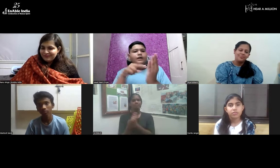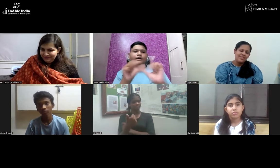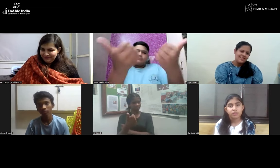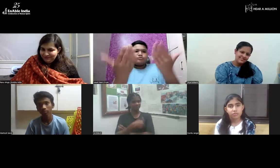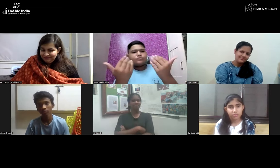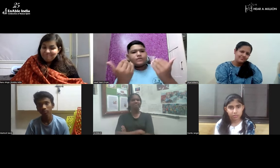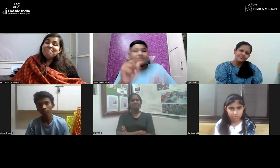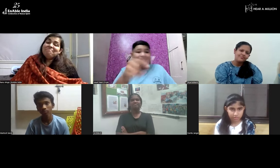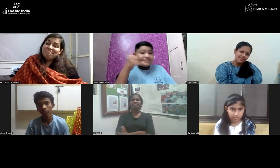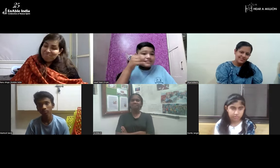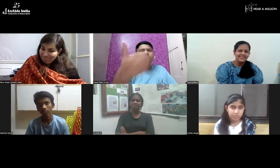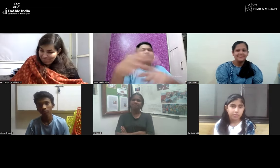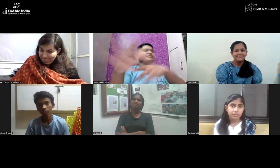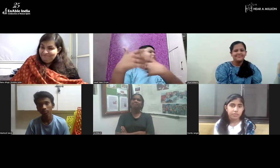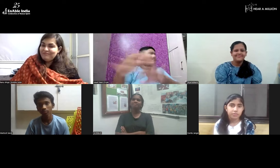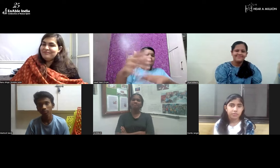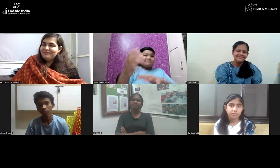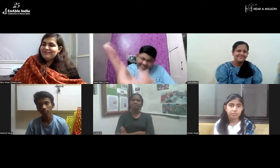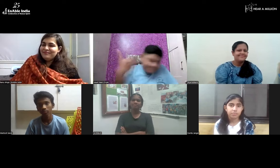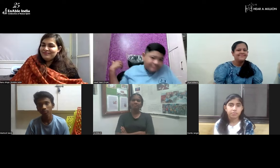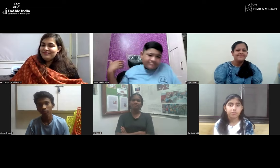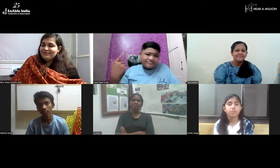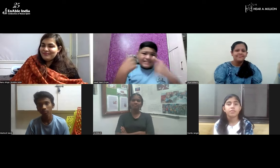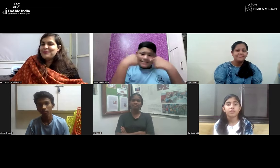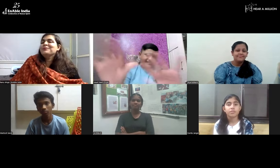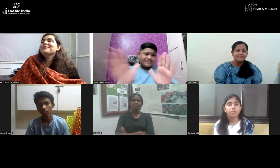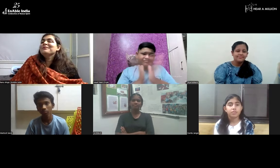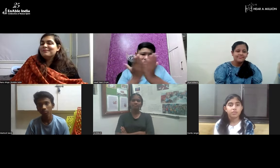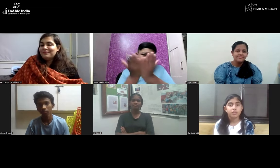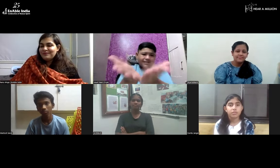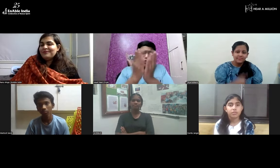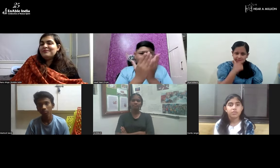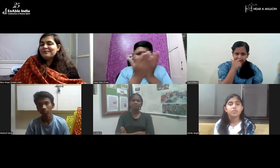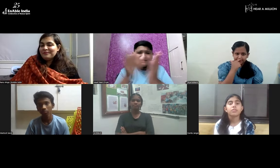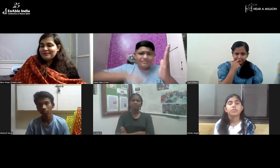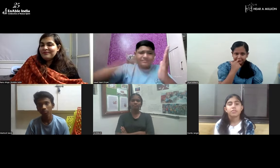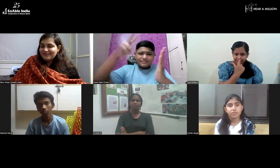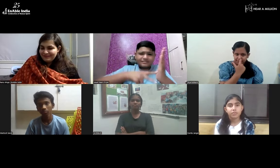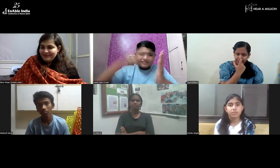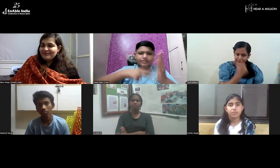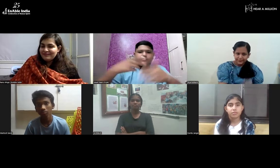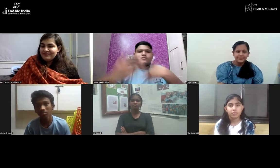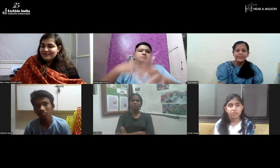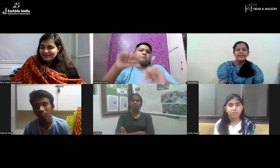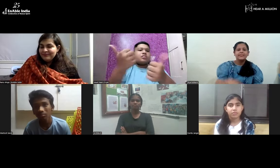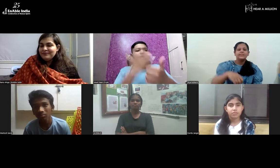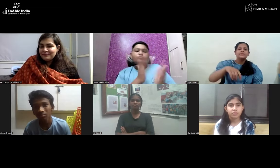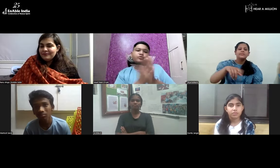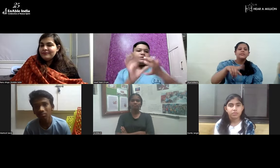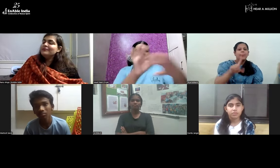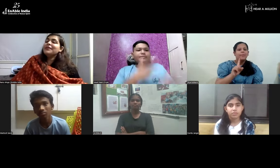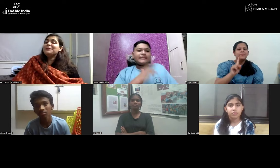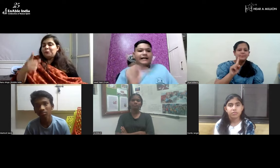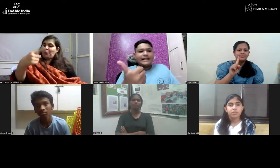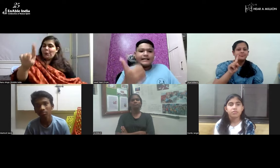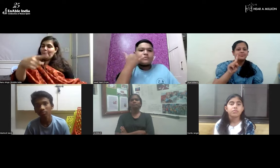if what if the person is a relative, like my uncle, and if he touches, so is that right? No, no, no, no, no, not allowed, not allowed, But